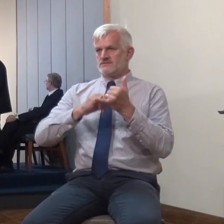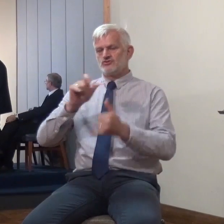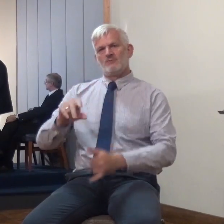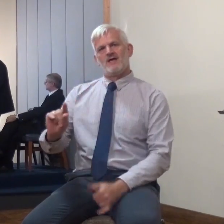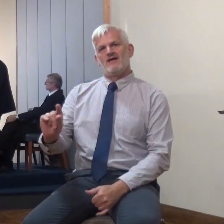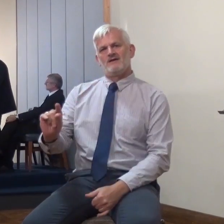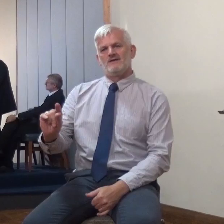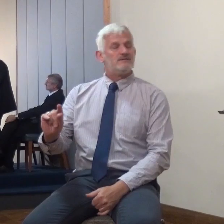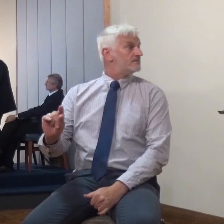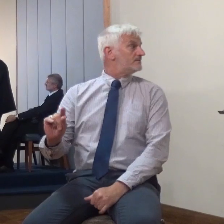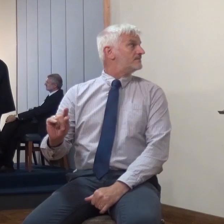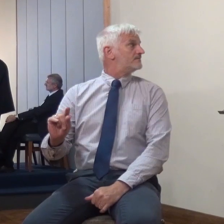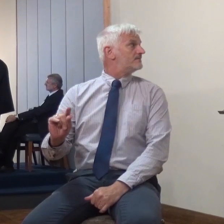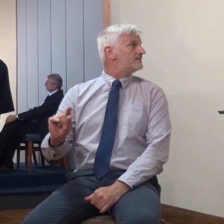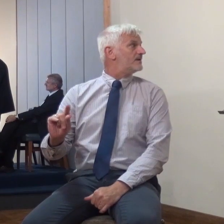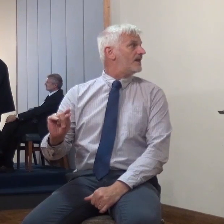very long.